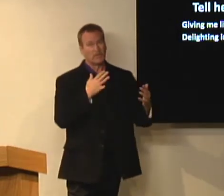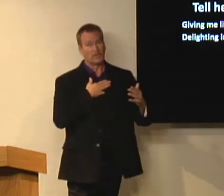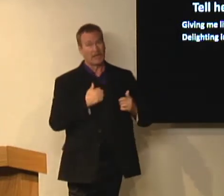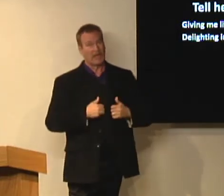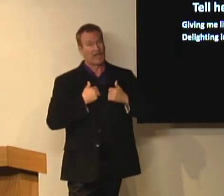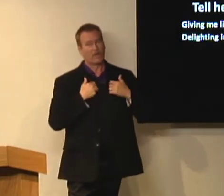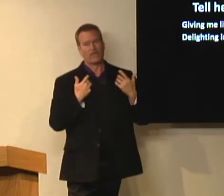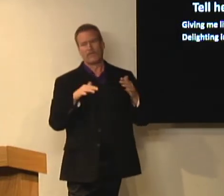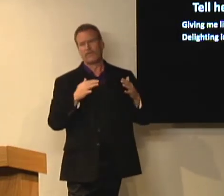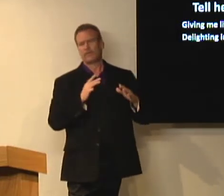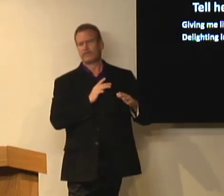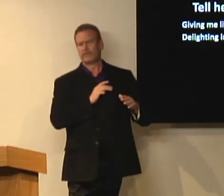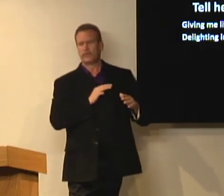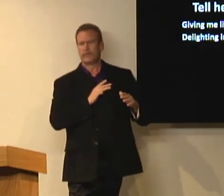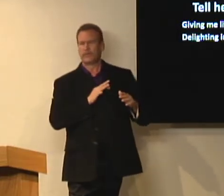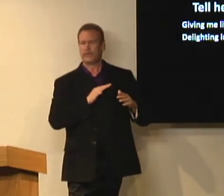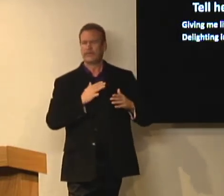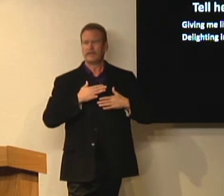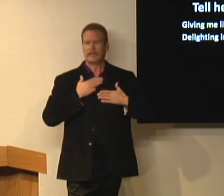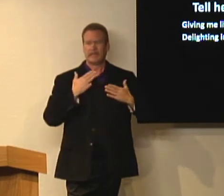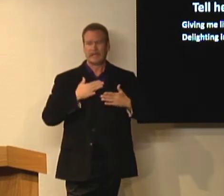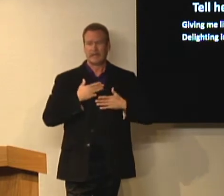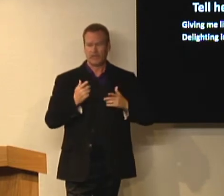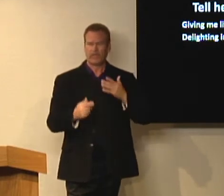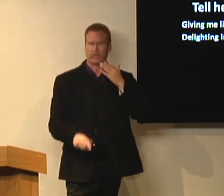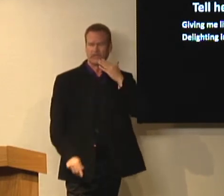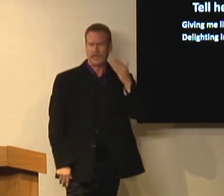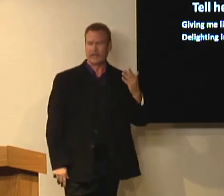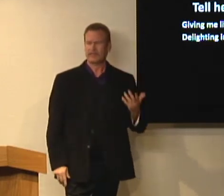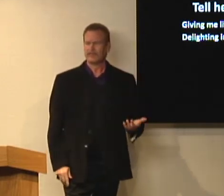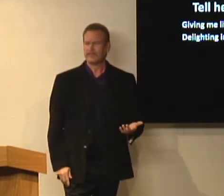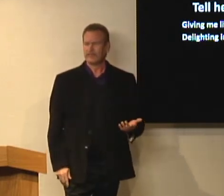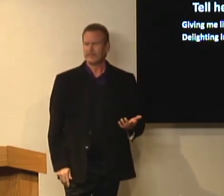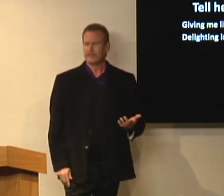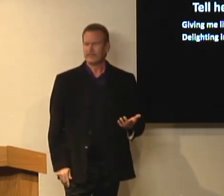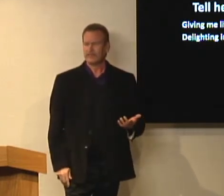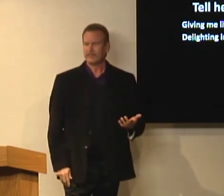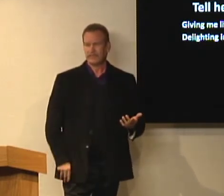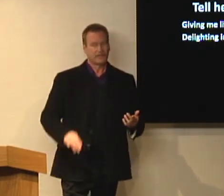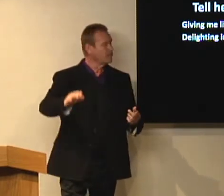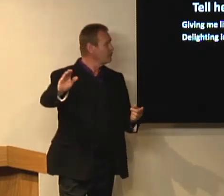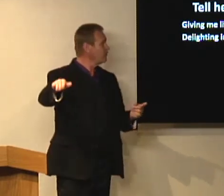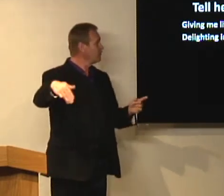Additionally, in being a delight to your life.